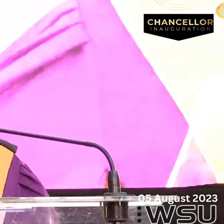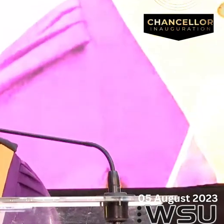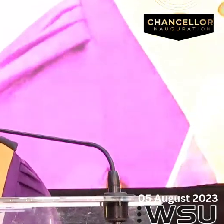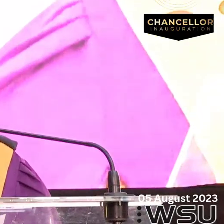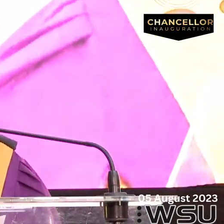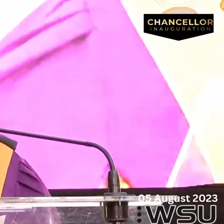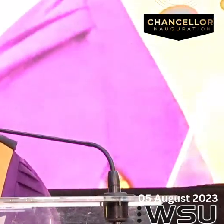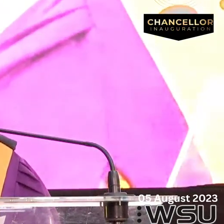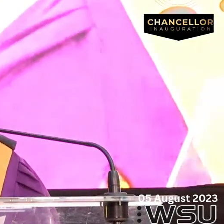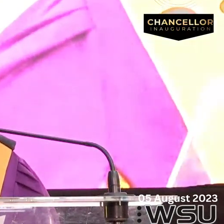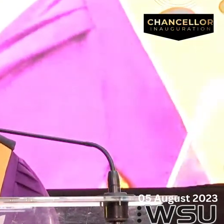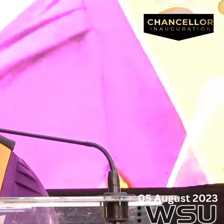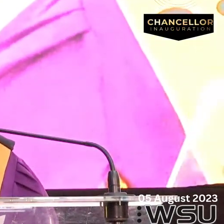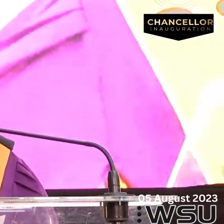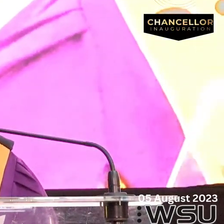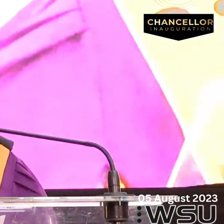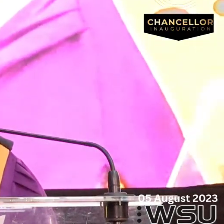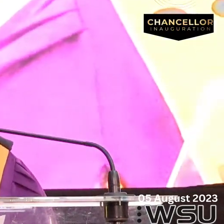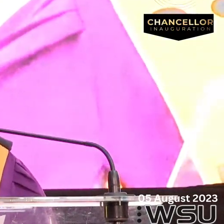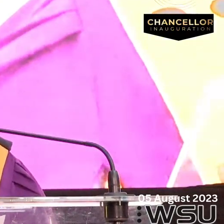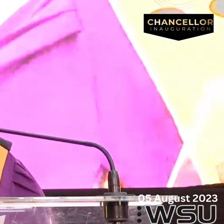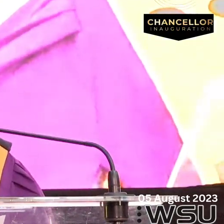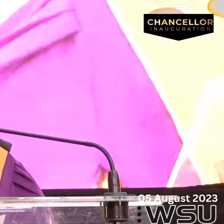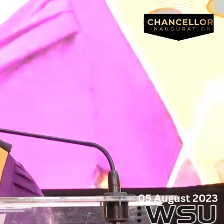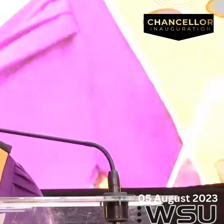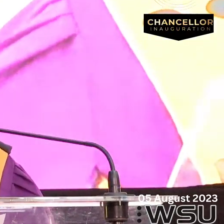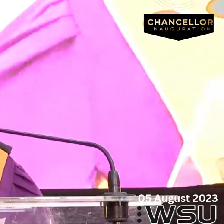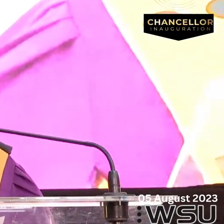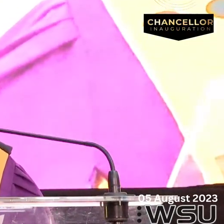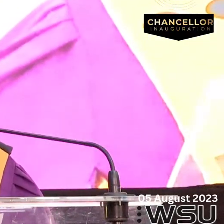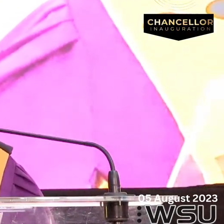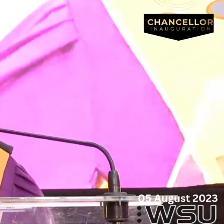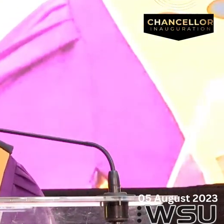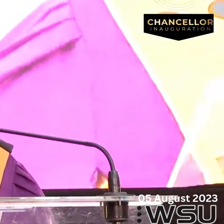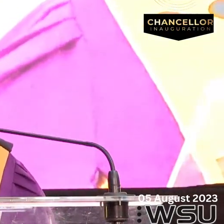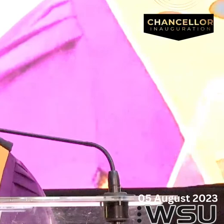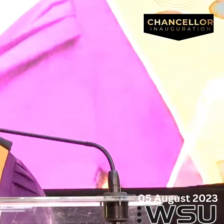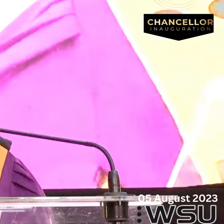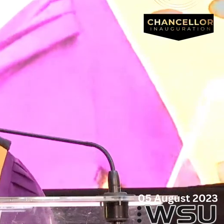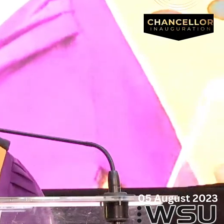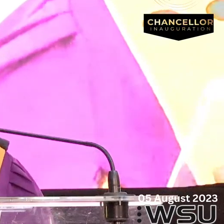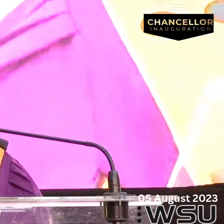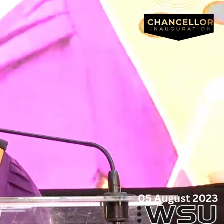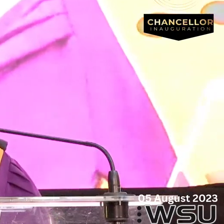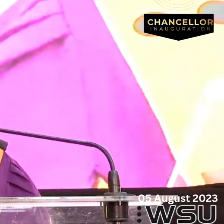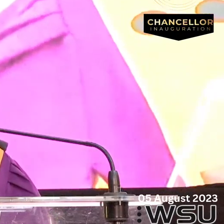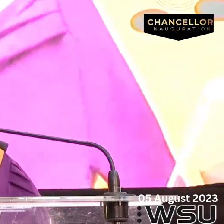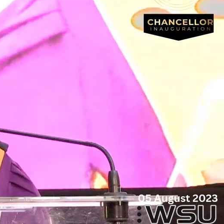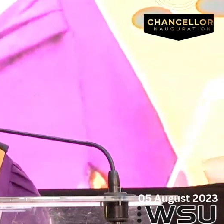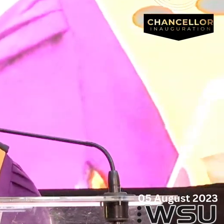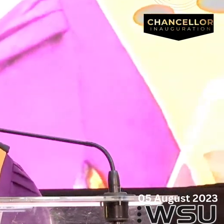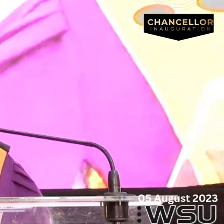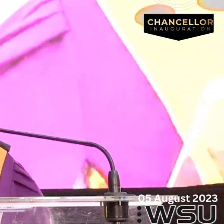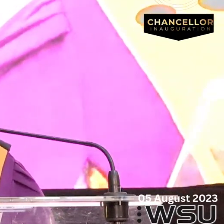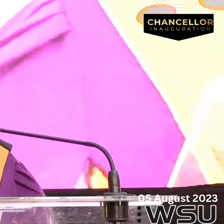University Convocation, Walter Sisulu, University staff and students, honored guests, ladies and gentlemen.